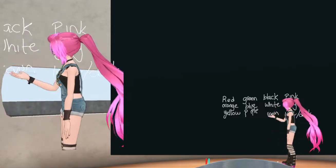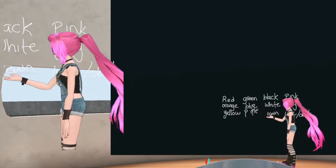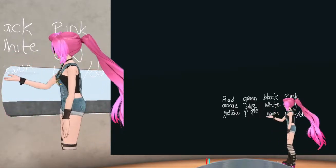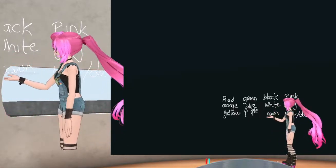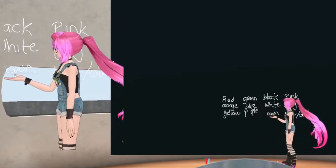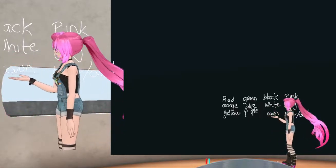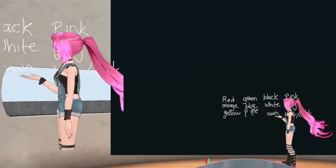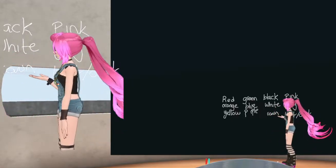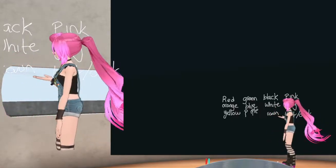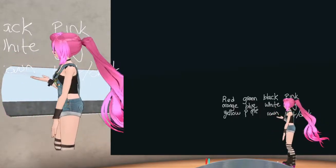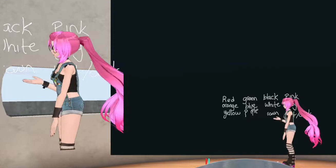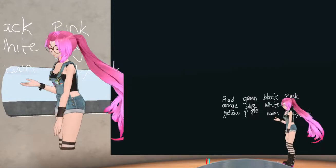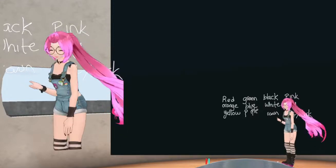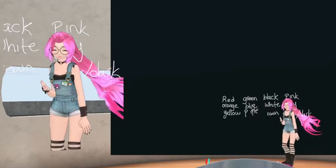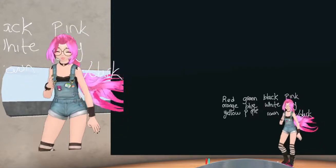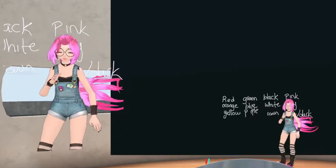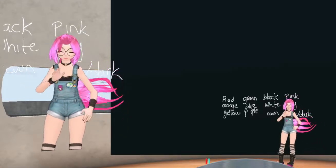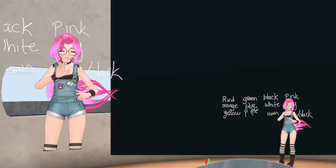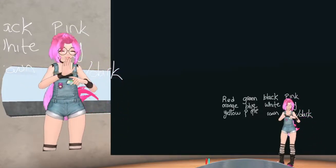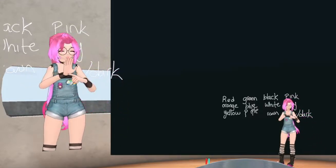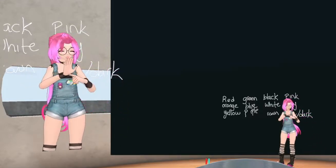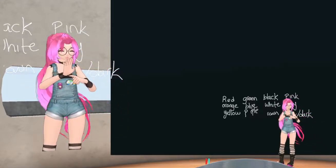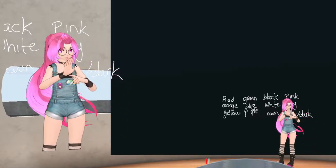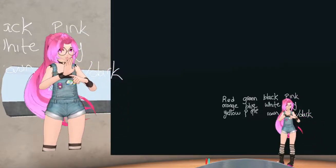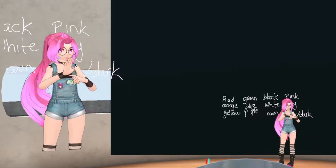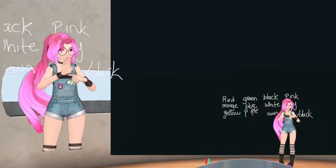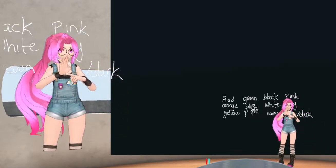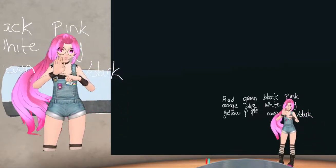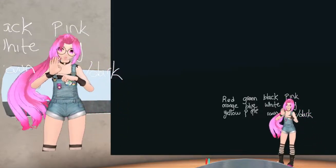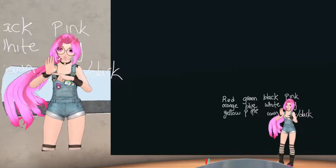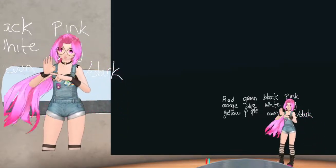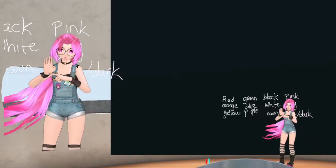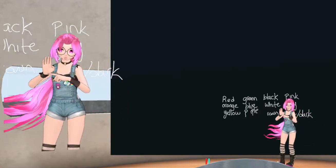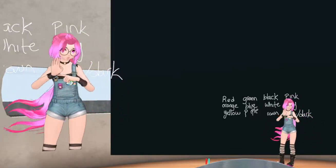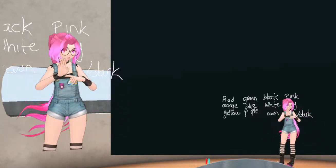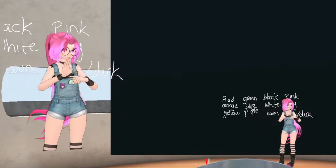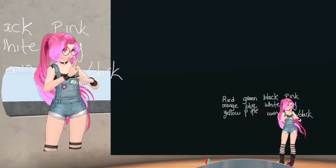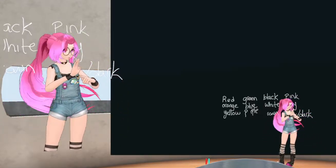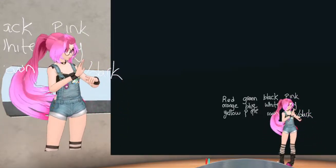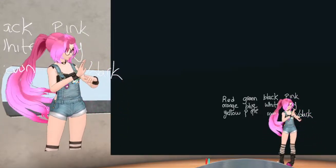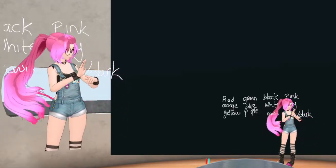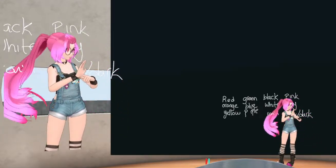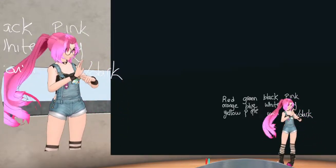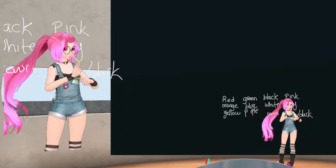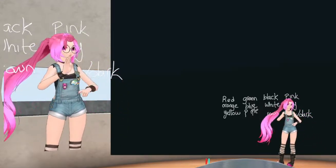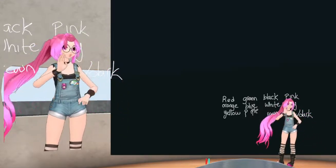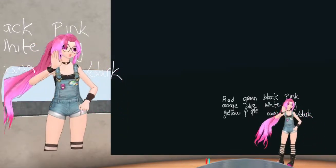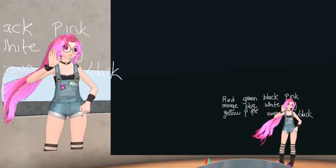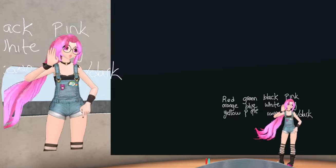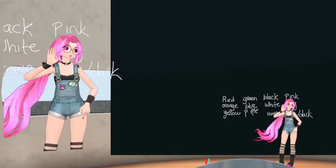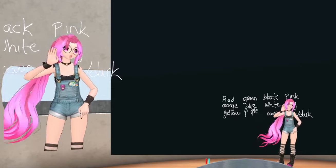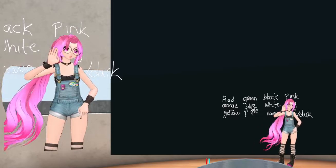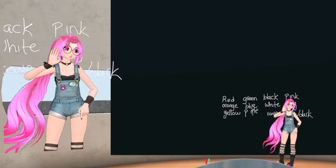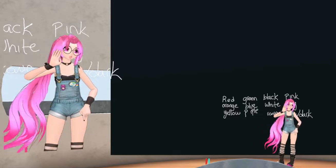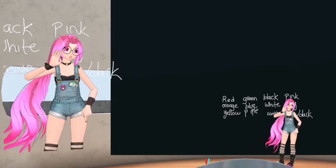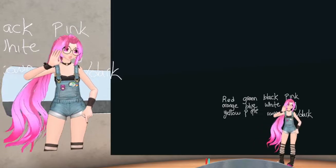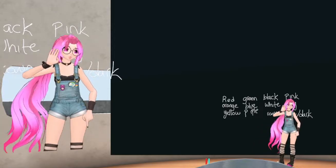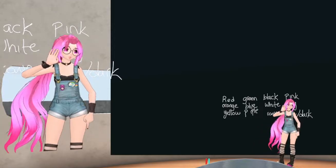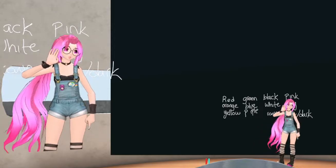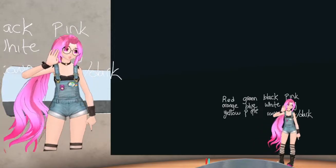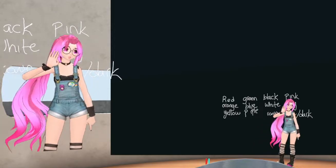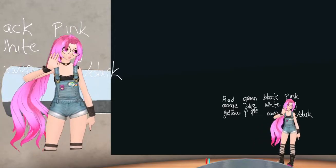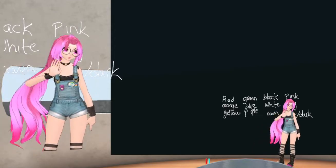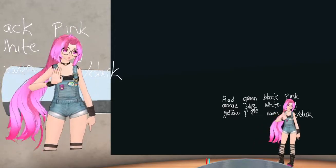And then brown. Brown is the letter B back onto the letter train. Letter B on your